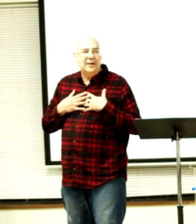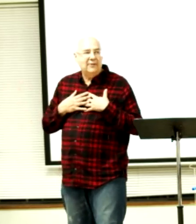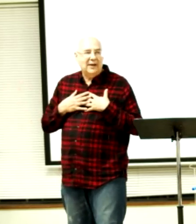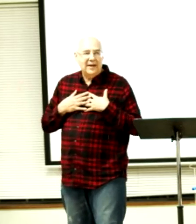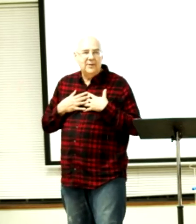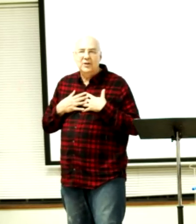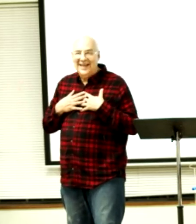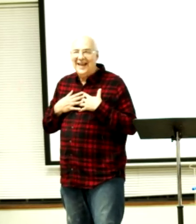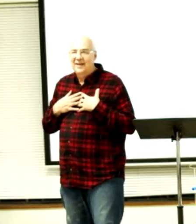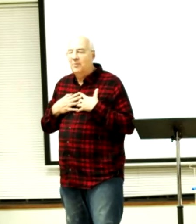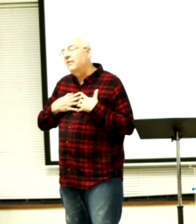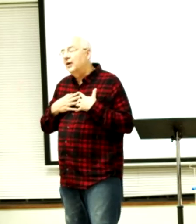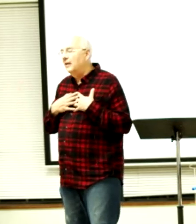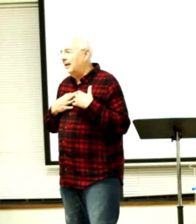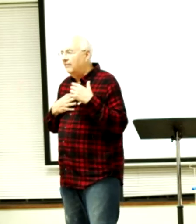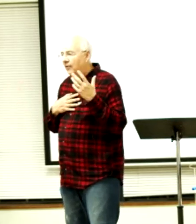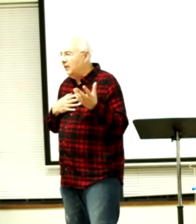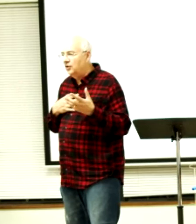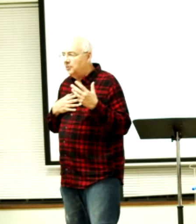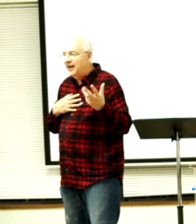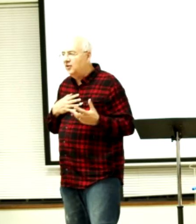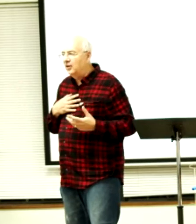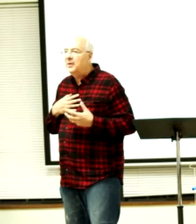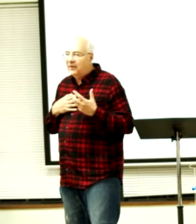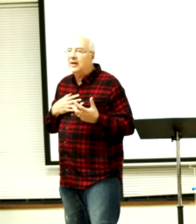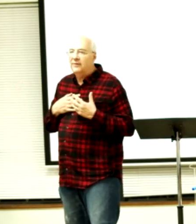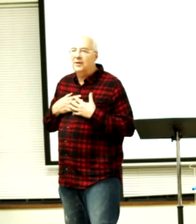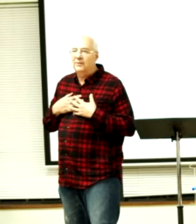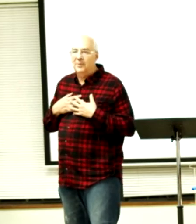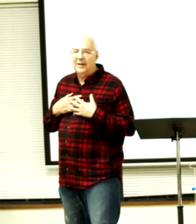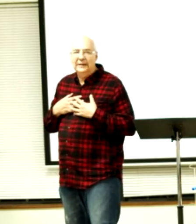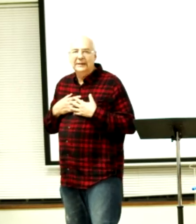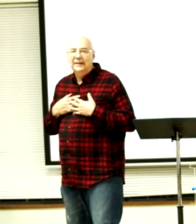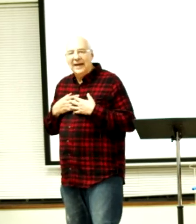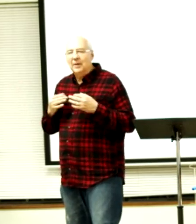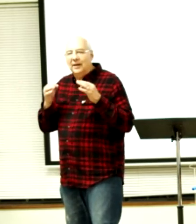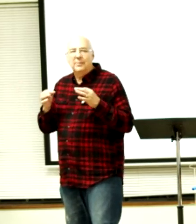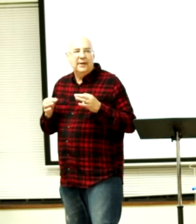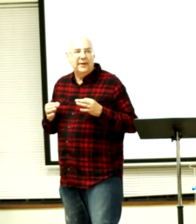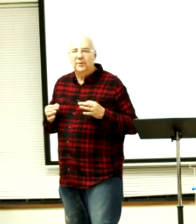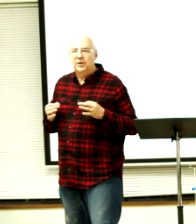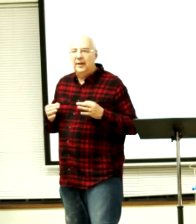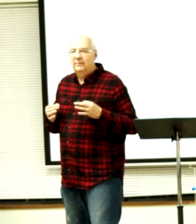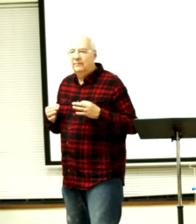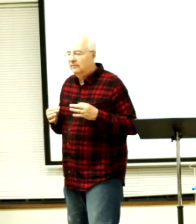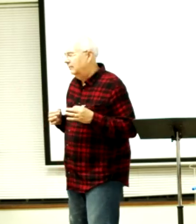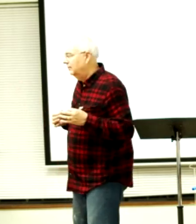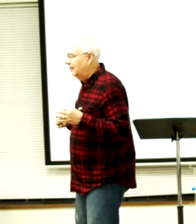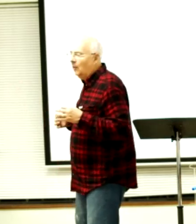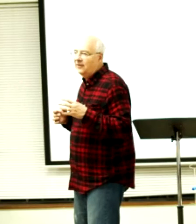different language today, it would be very, like French or Spanish, it would be very difficult for me. I am a little bit on the older side. My wife